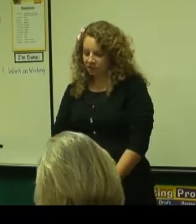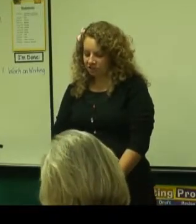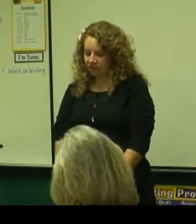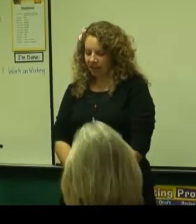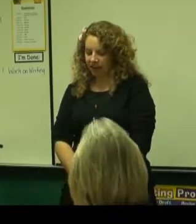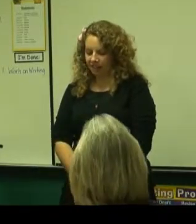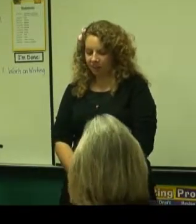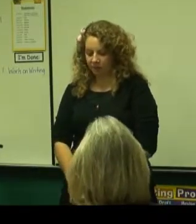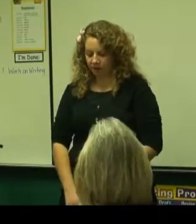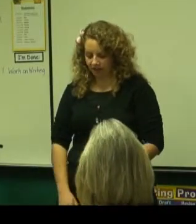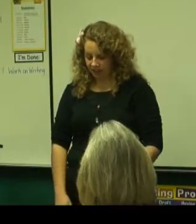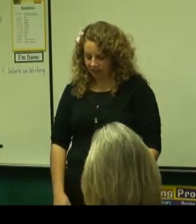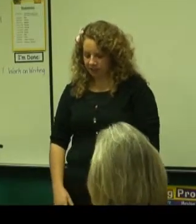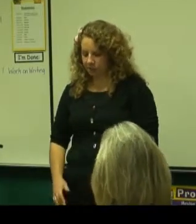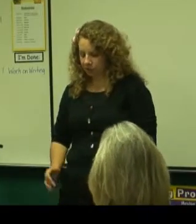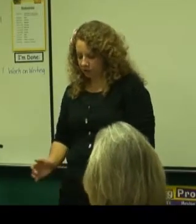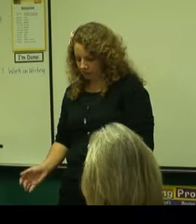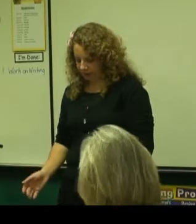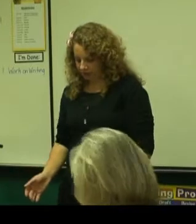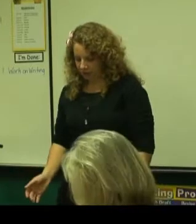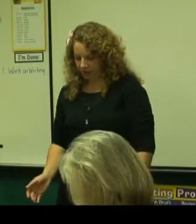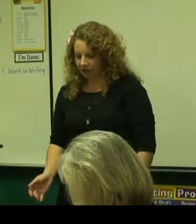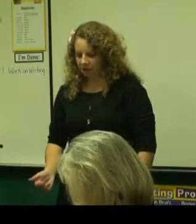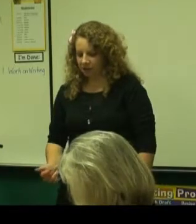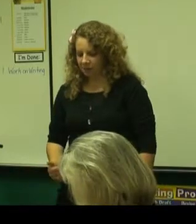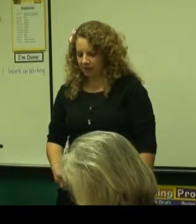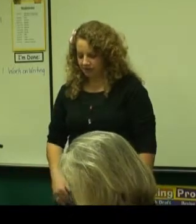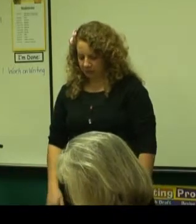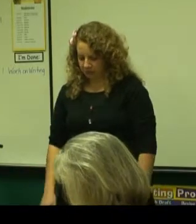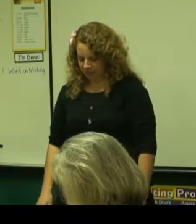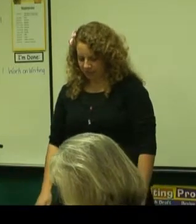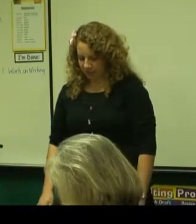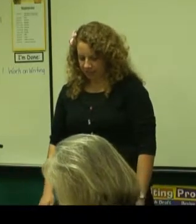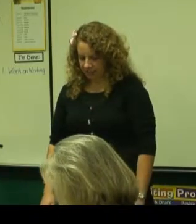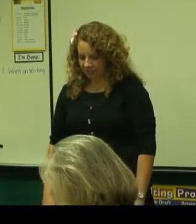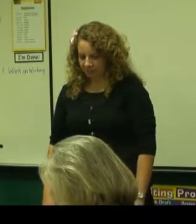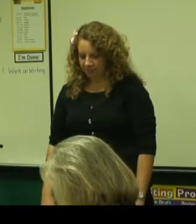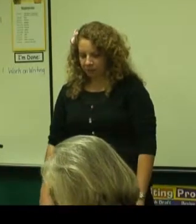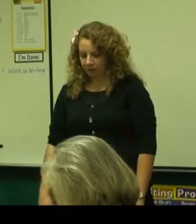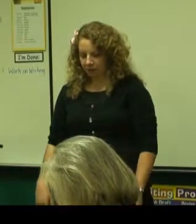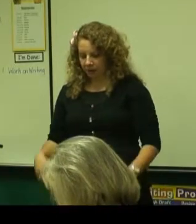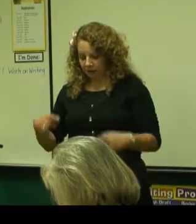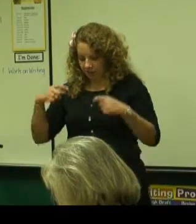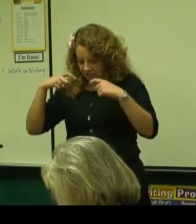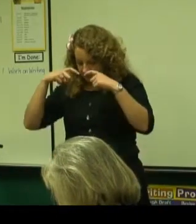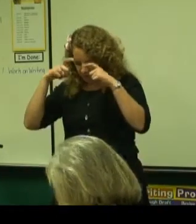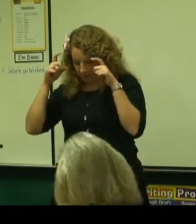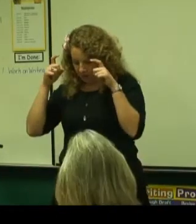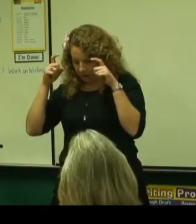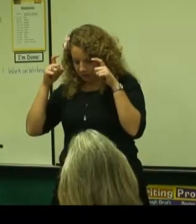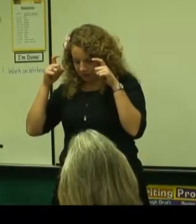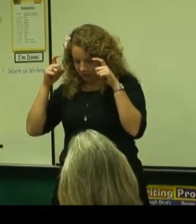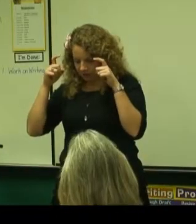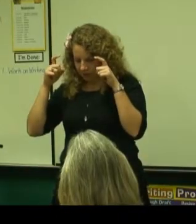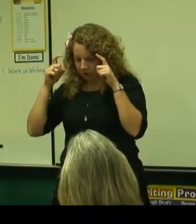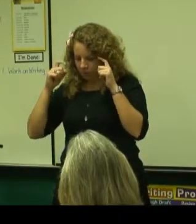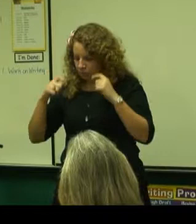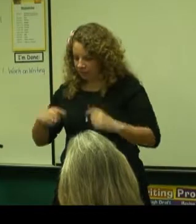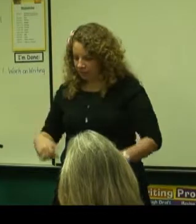questions that ask for a yes or a no answer are made simultaneously by raising the eyebrows, moving the